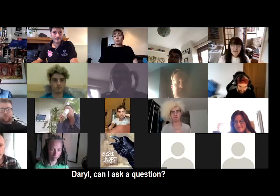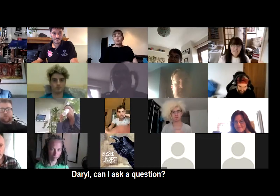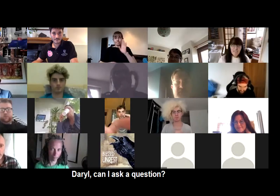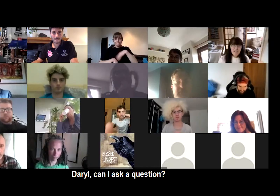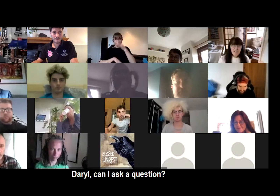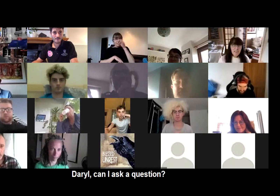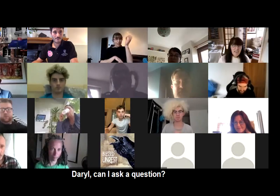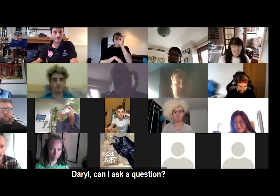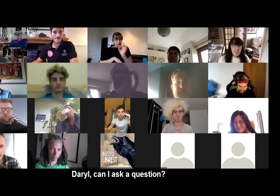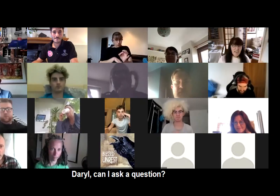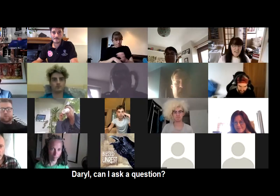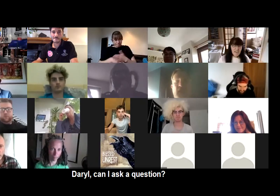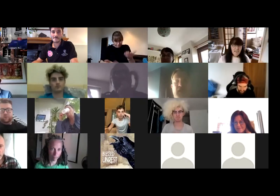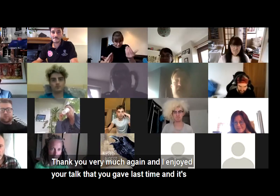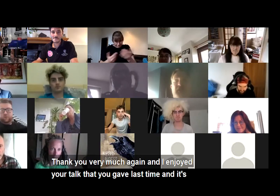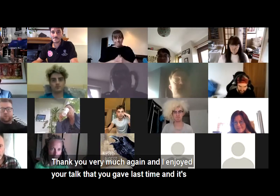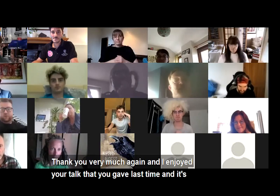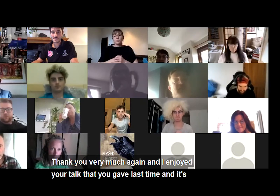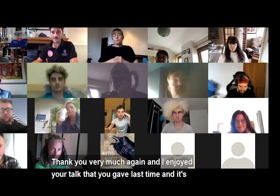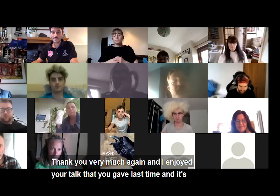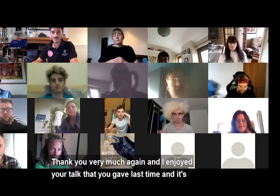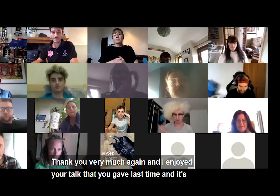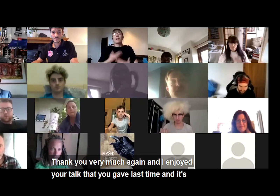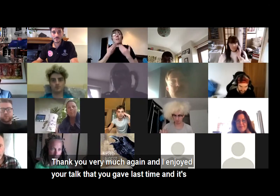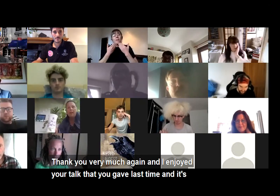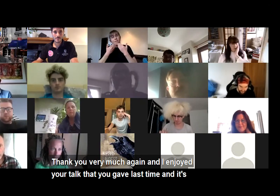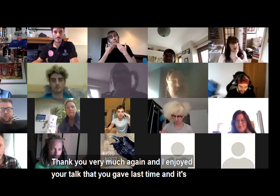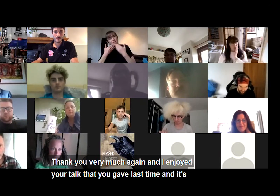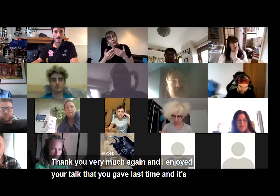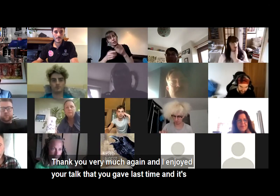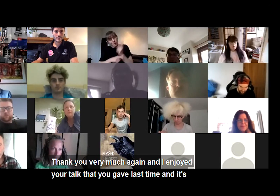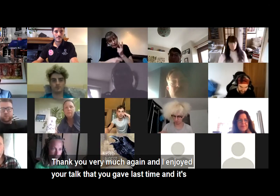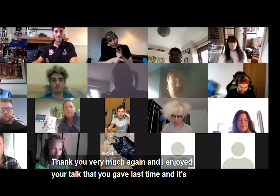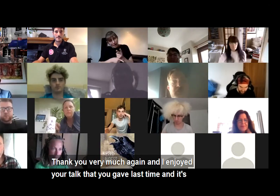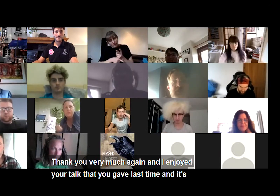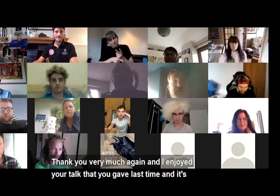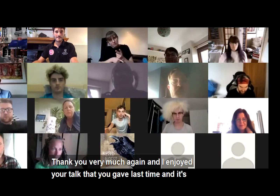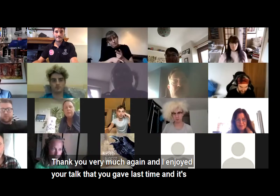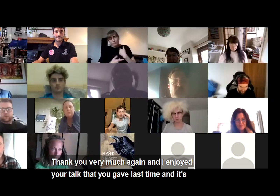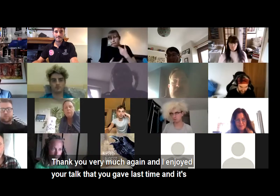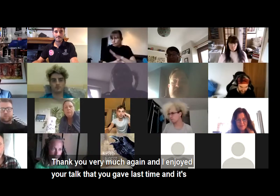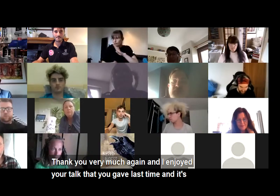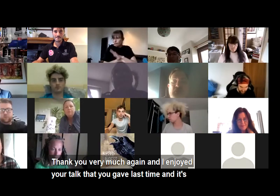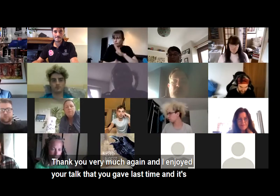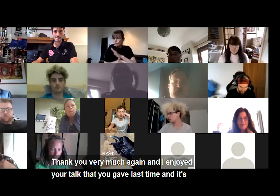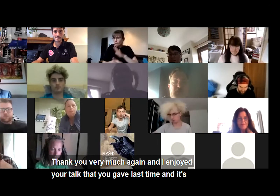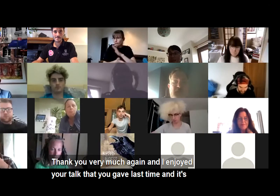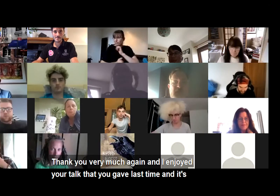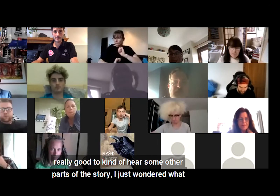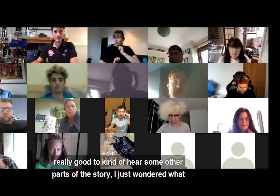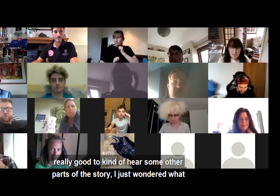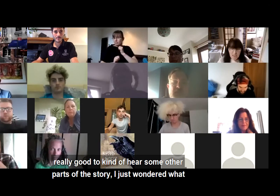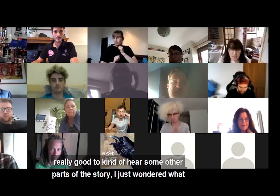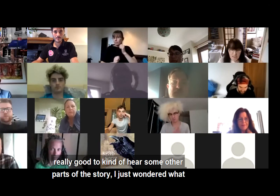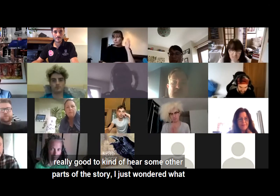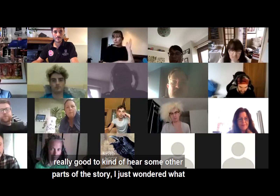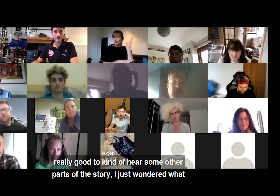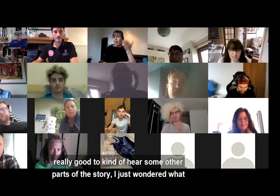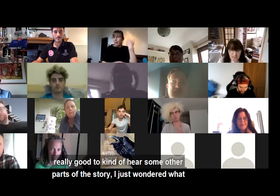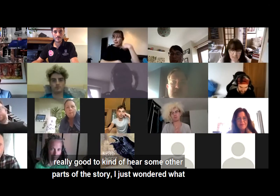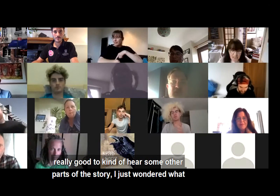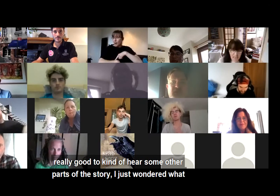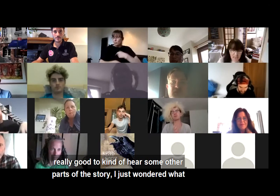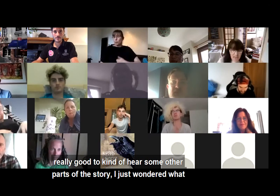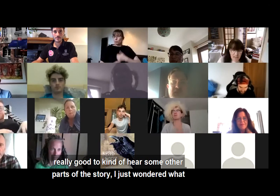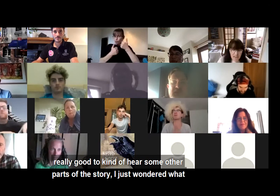question? By all means, go for it. Thank you very much again. I enjoyed your talk that you gave last time, and it's really